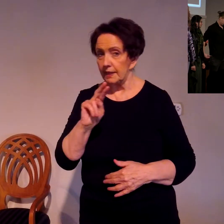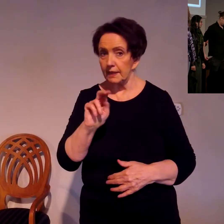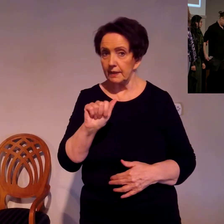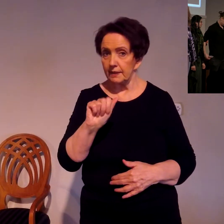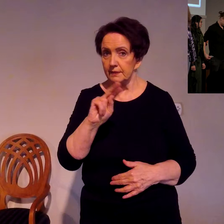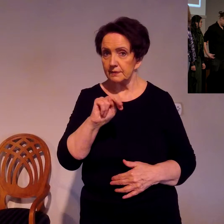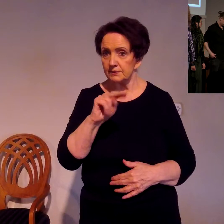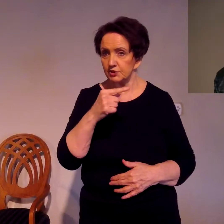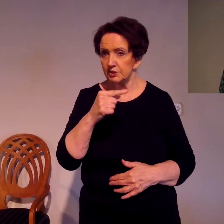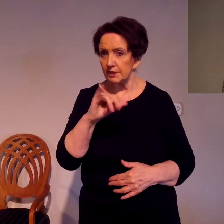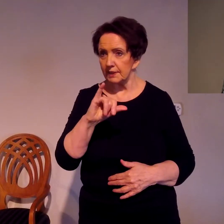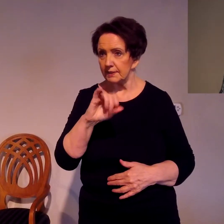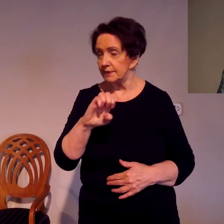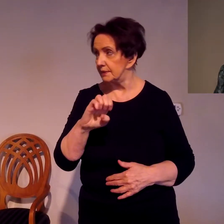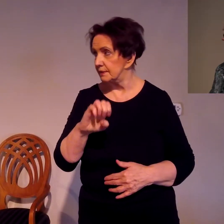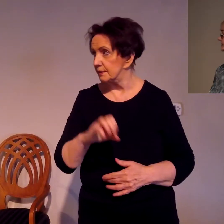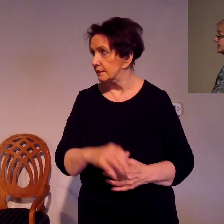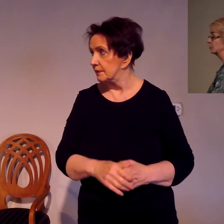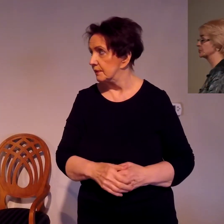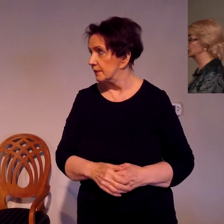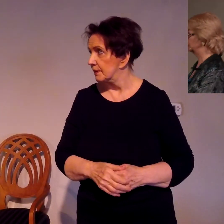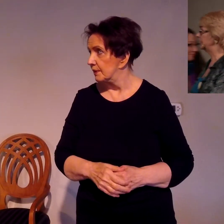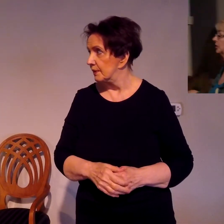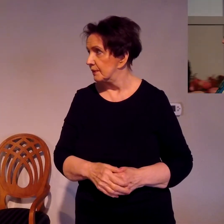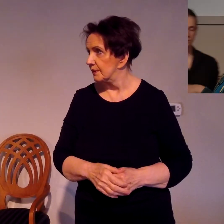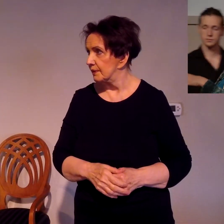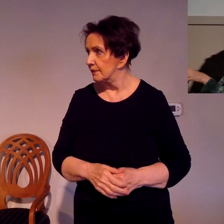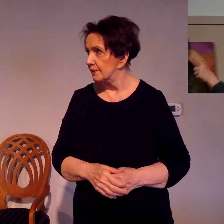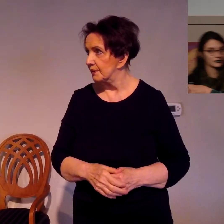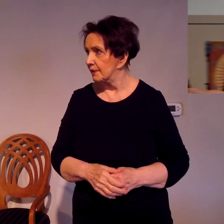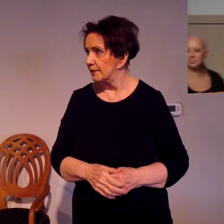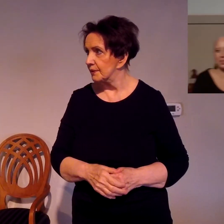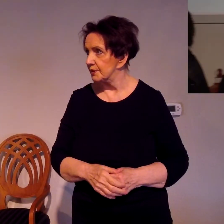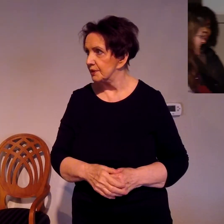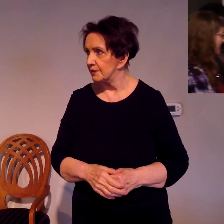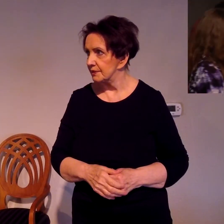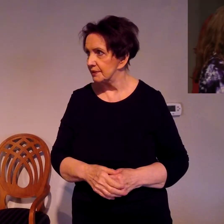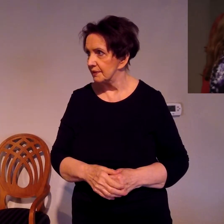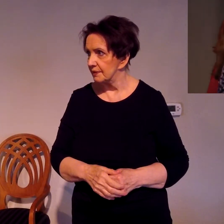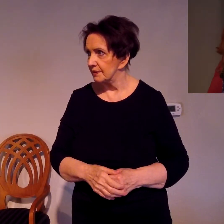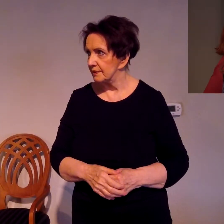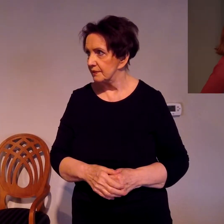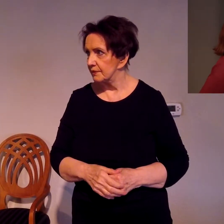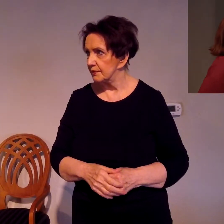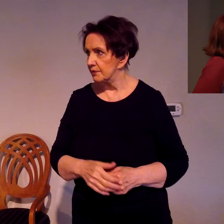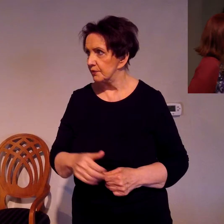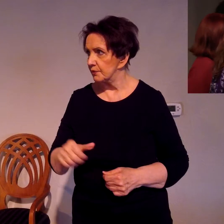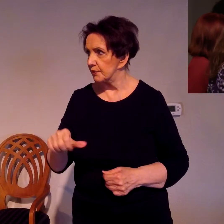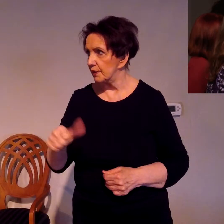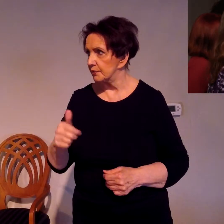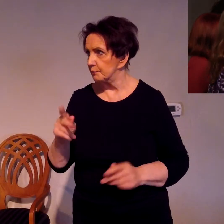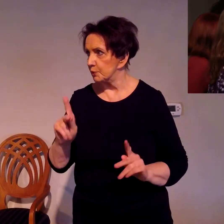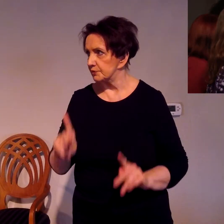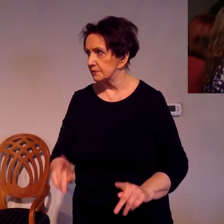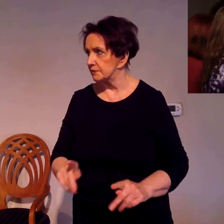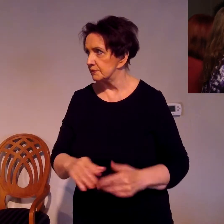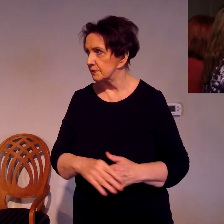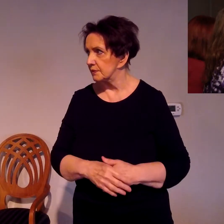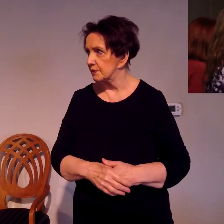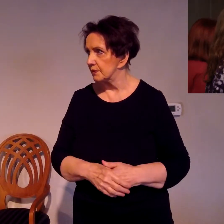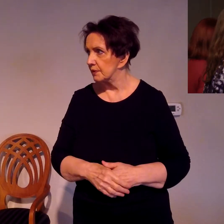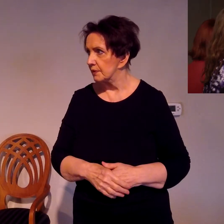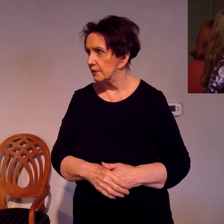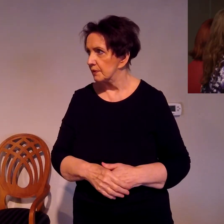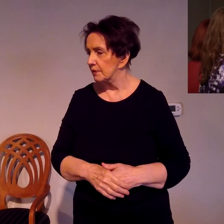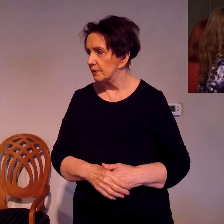people in this. Okay, let's see. We'll start over here. You're going to be the other person in this. Okay, now everybody has to bunch in here just a